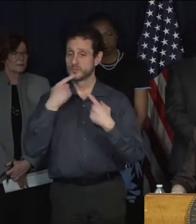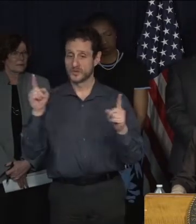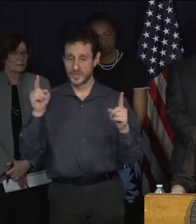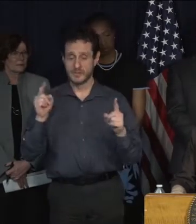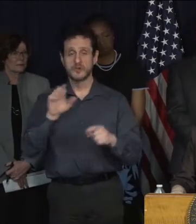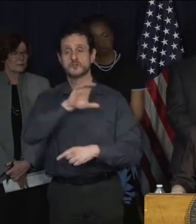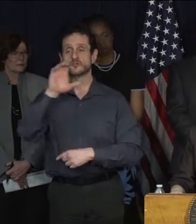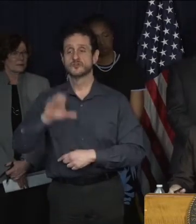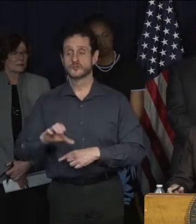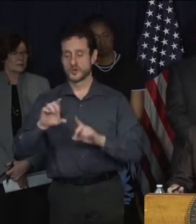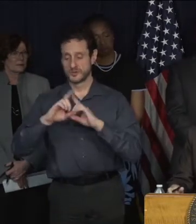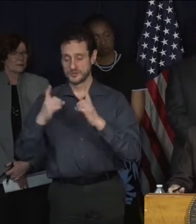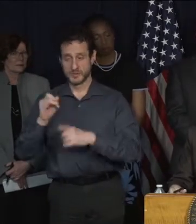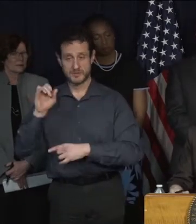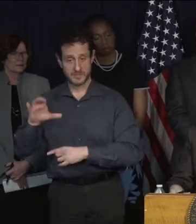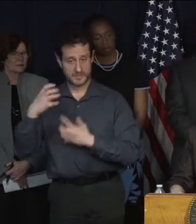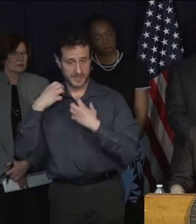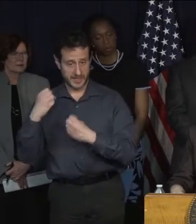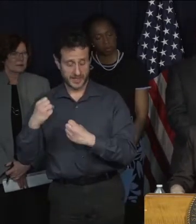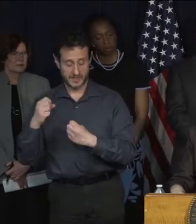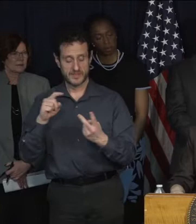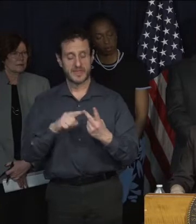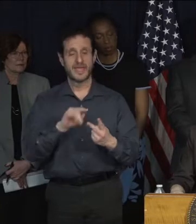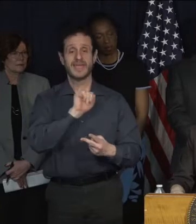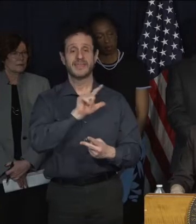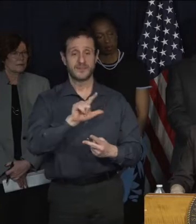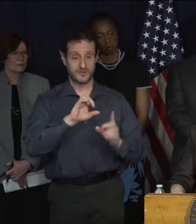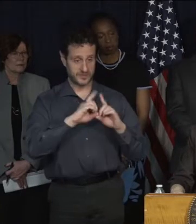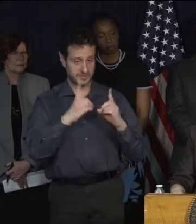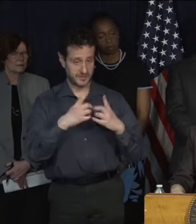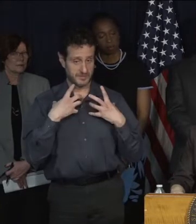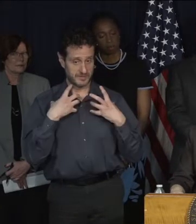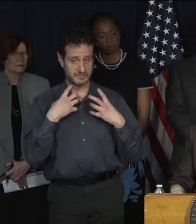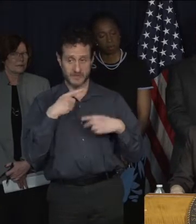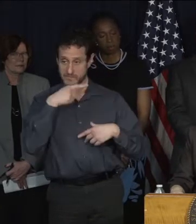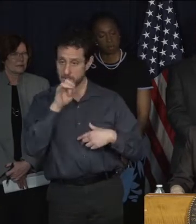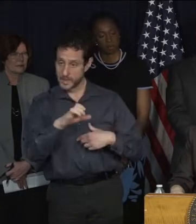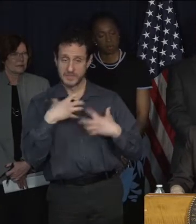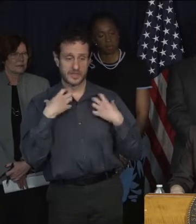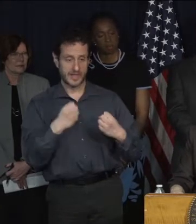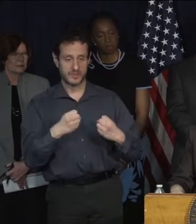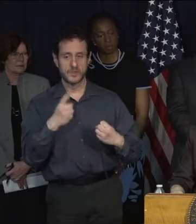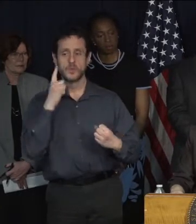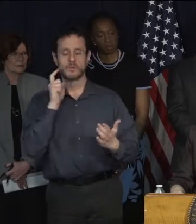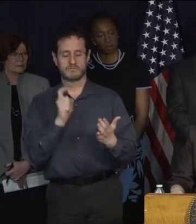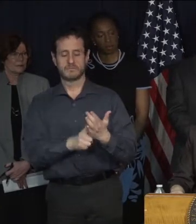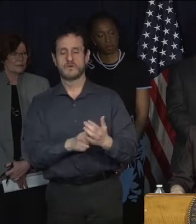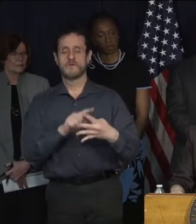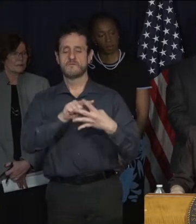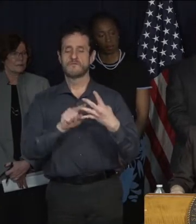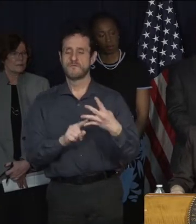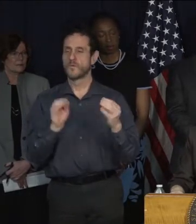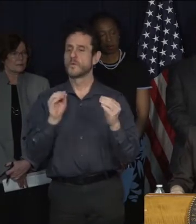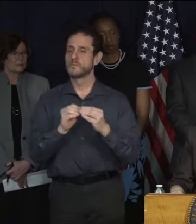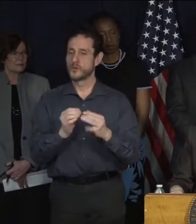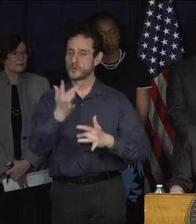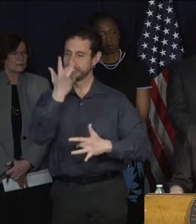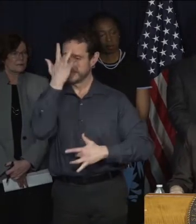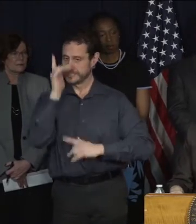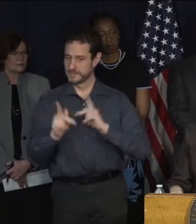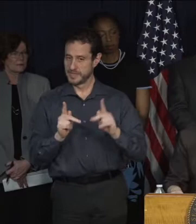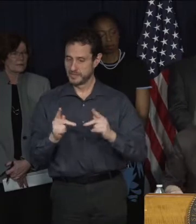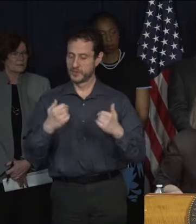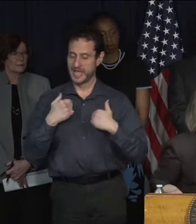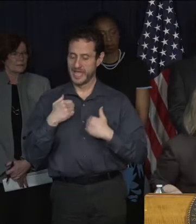Department of Public Health and the Illinois Department of Public Health have identified 4 more cases of COVID-19 in